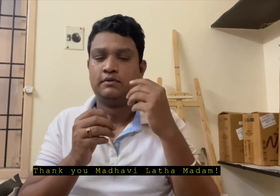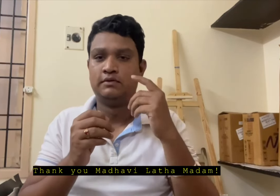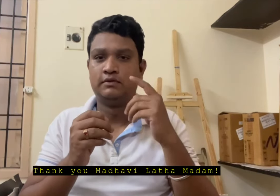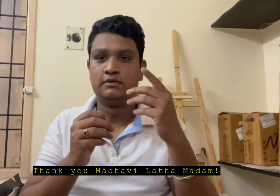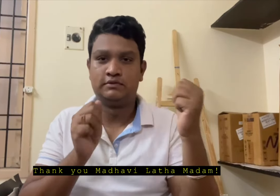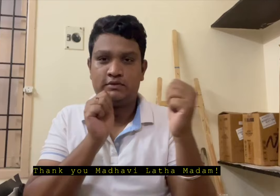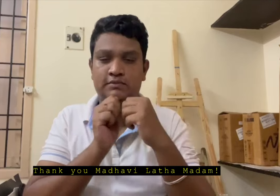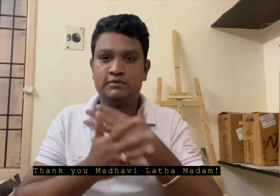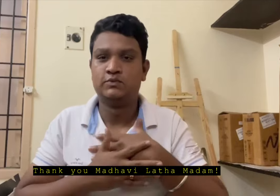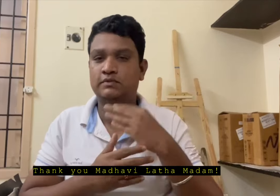Thank you, Madhavilata madam.